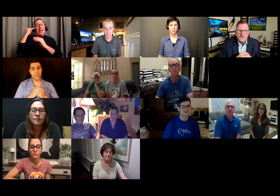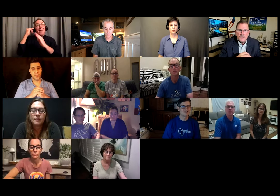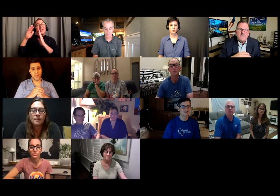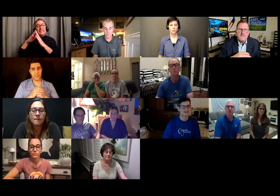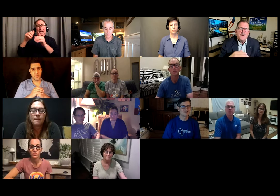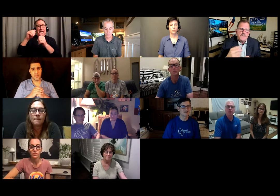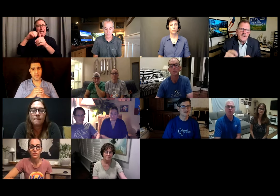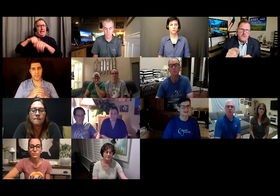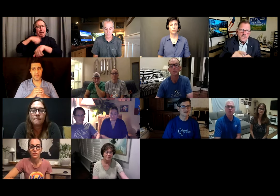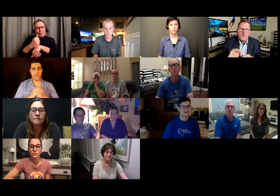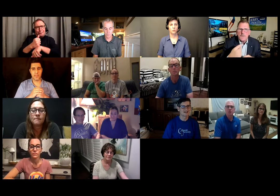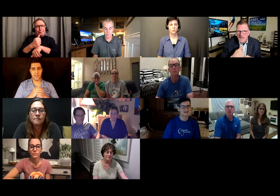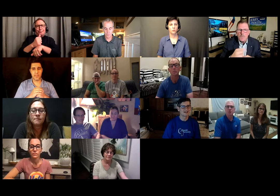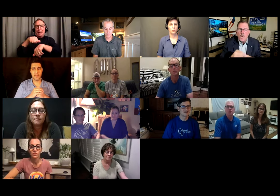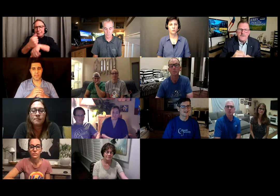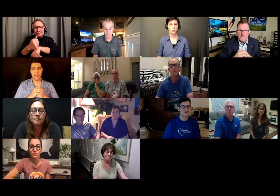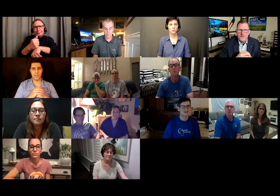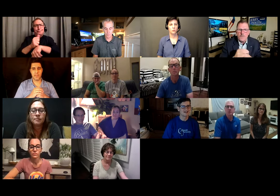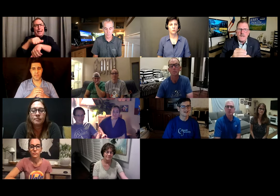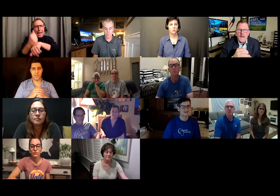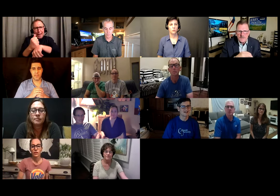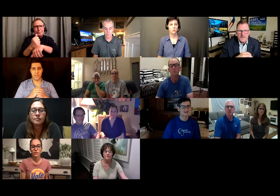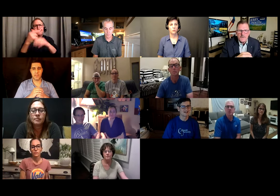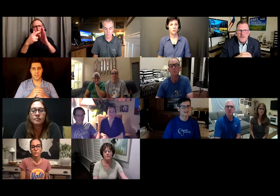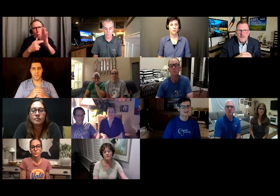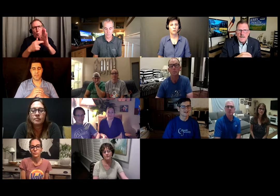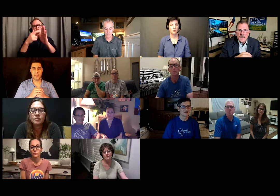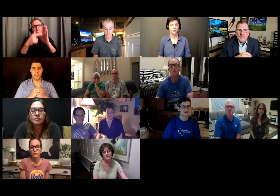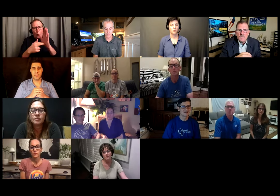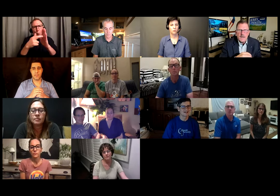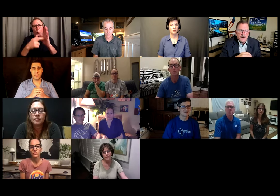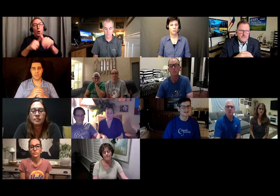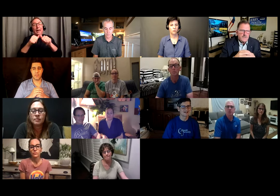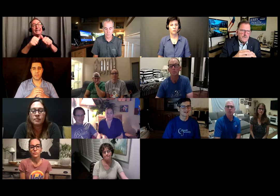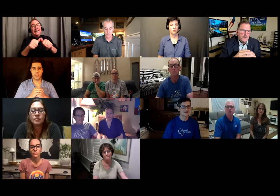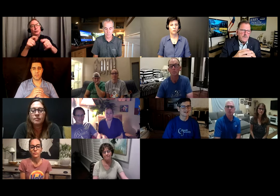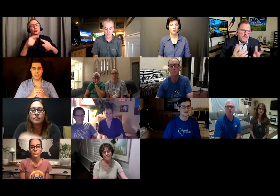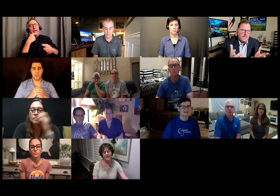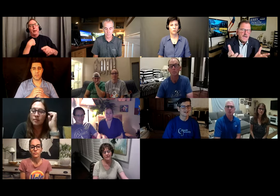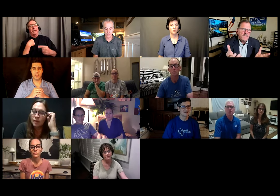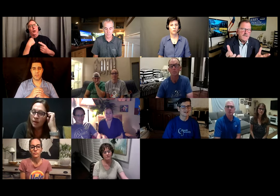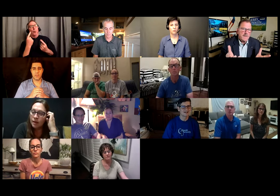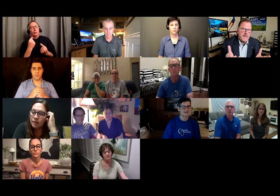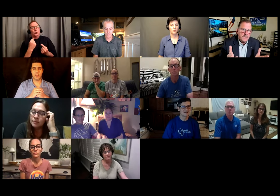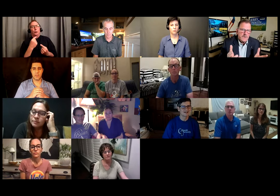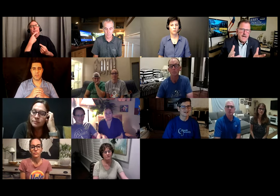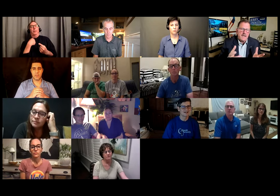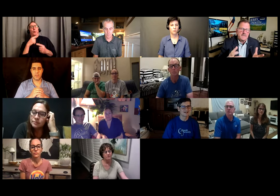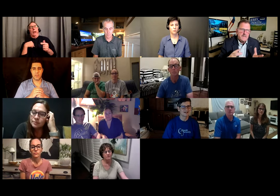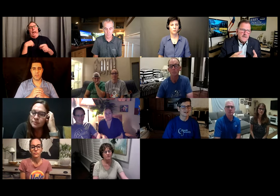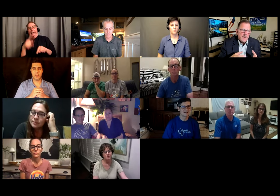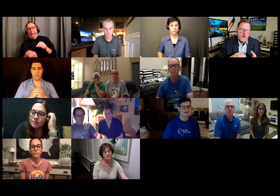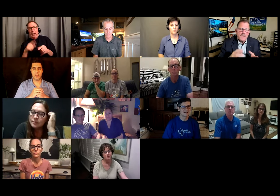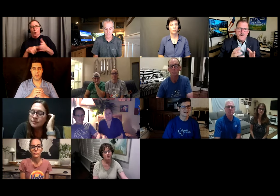to continue to tell you or me what to do and what not to do. And when it comes to, we have a lot of people who have